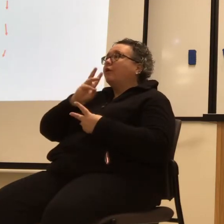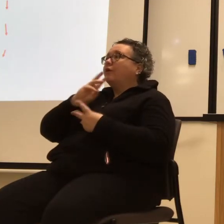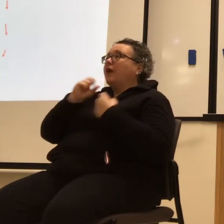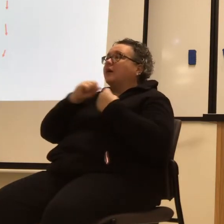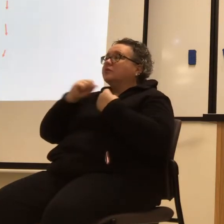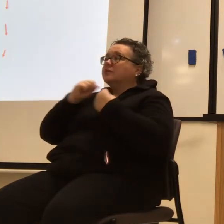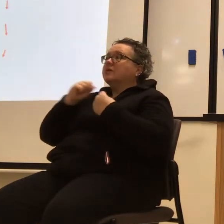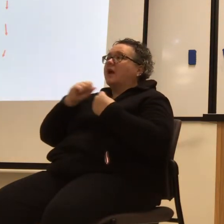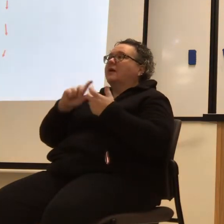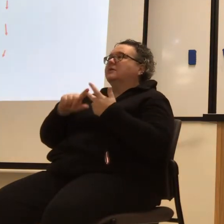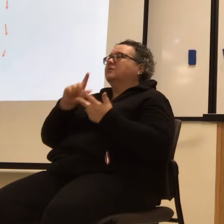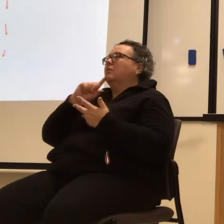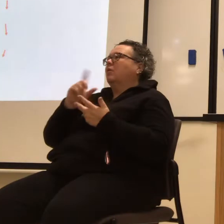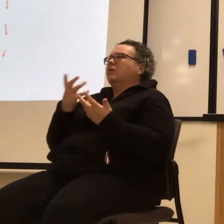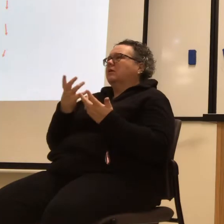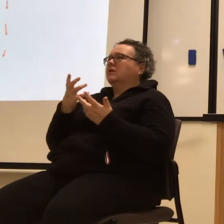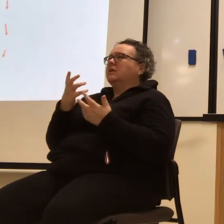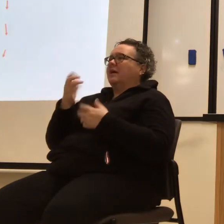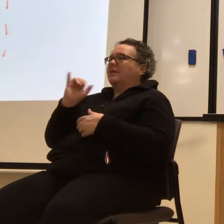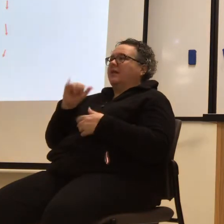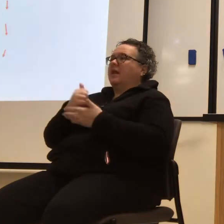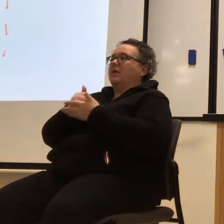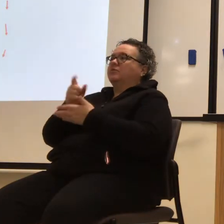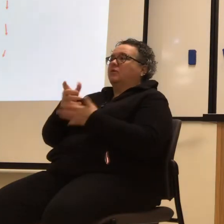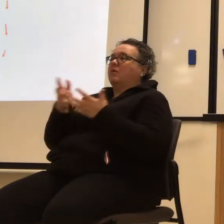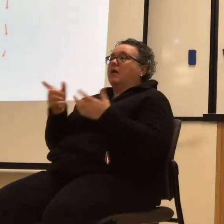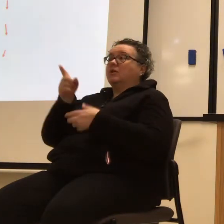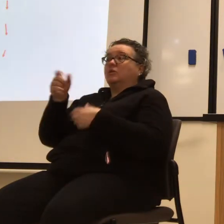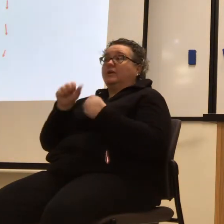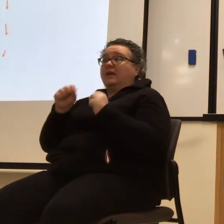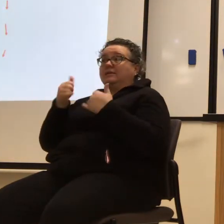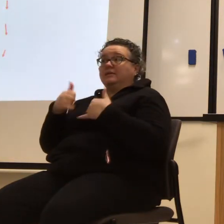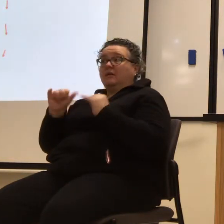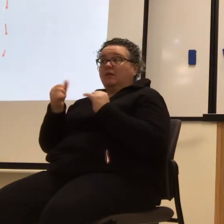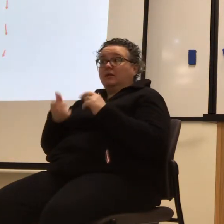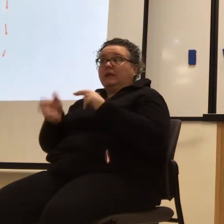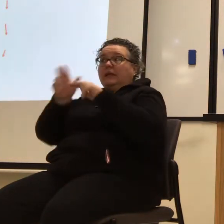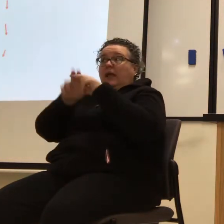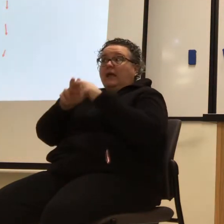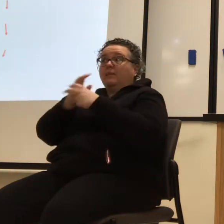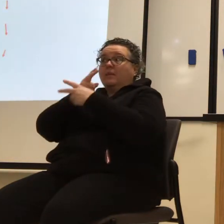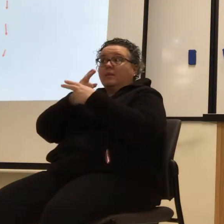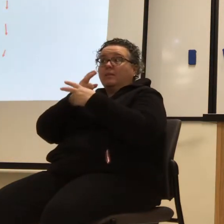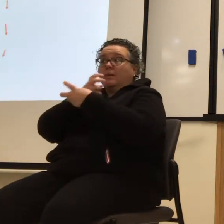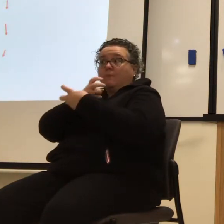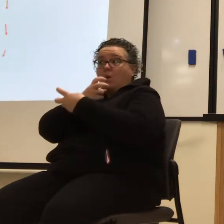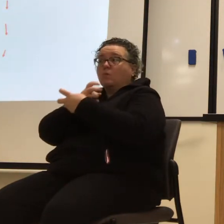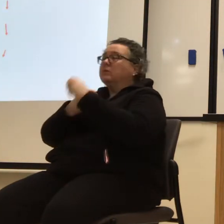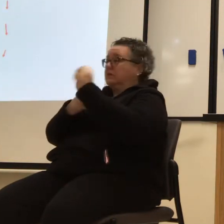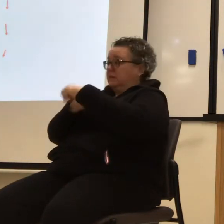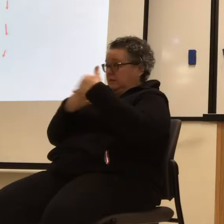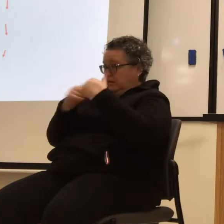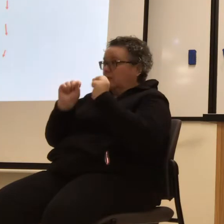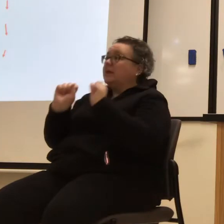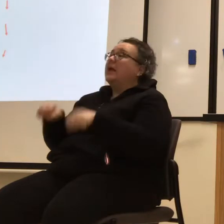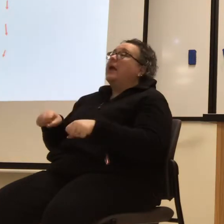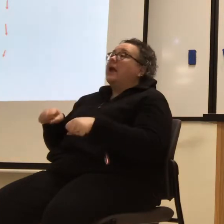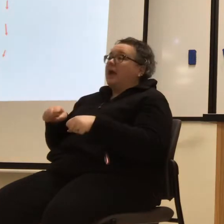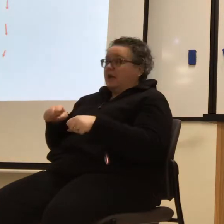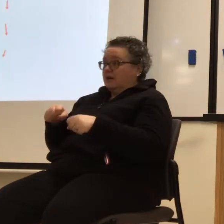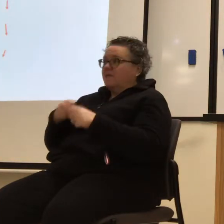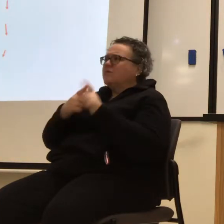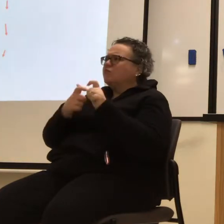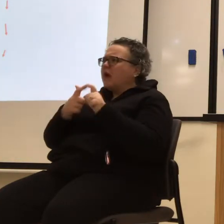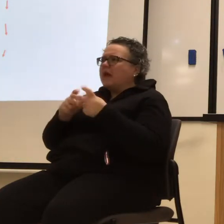where you're in water, you have the buoyancy of water to help you. And you can still gain bone. Yes, Okay. and you can still gain bone mass by